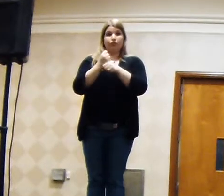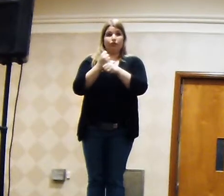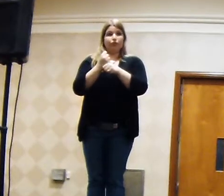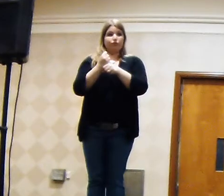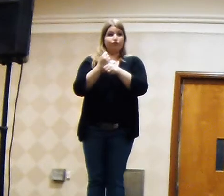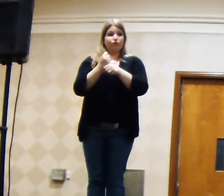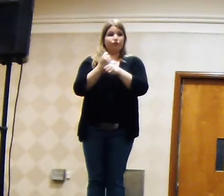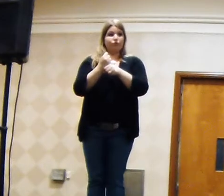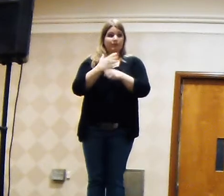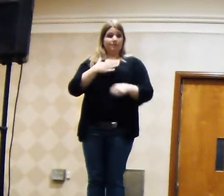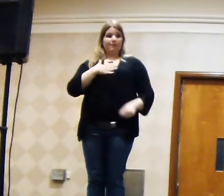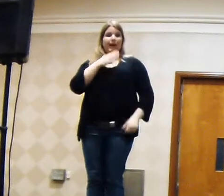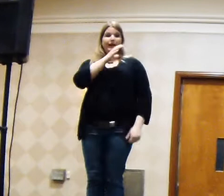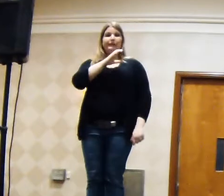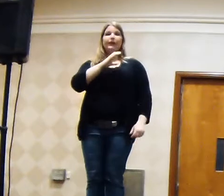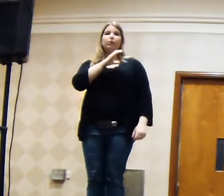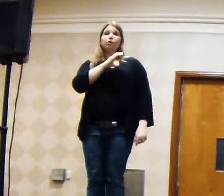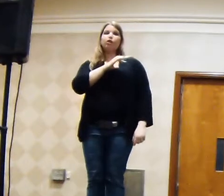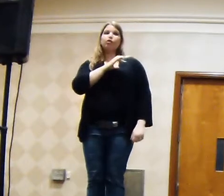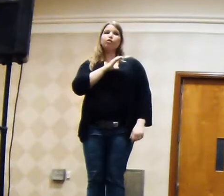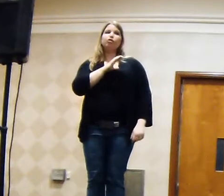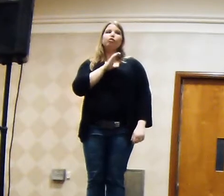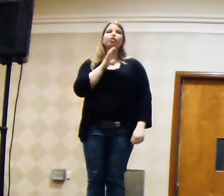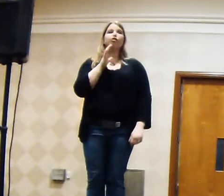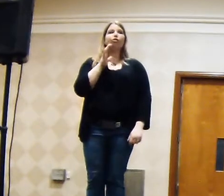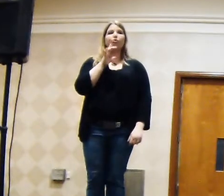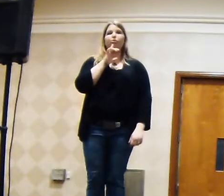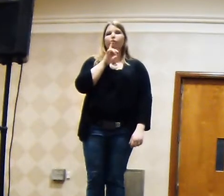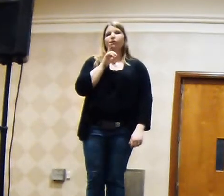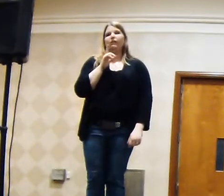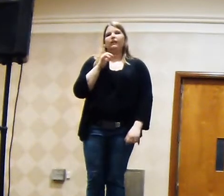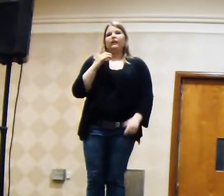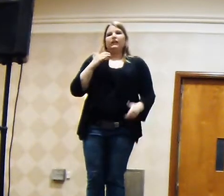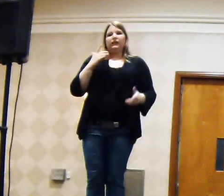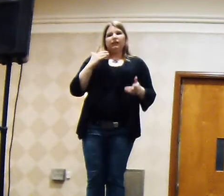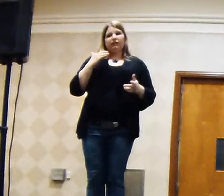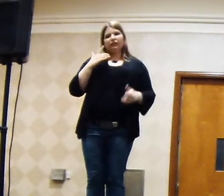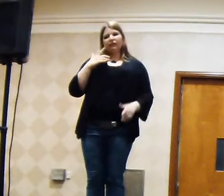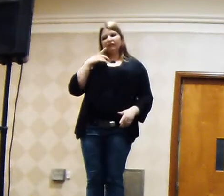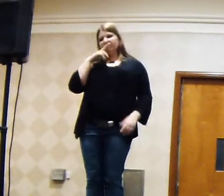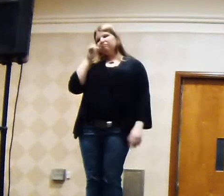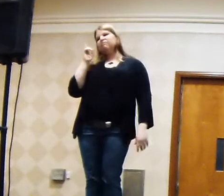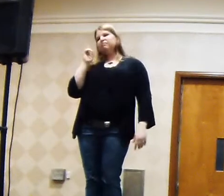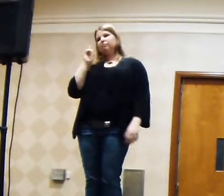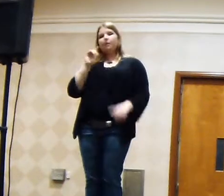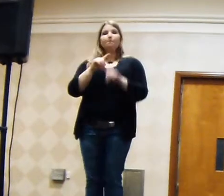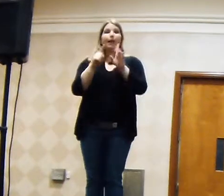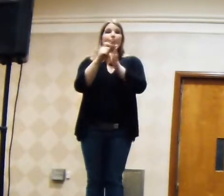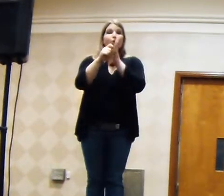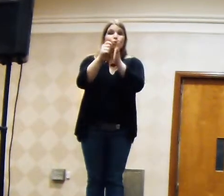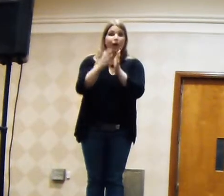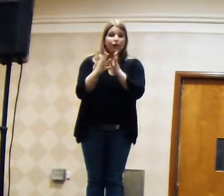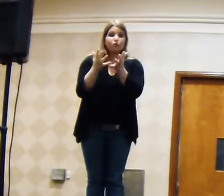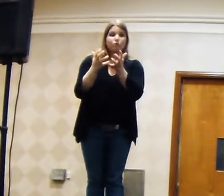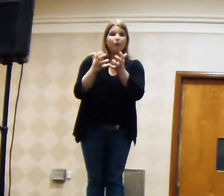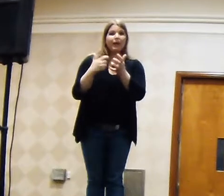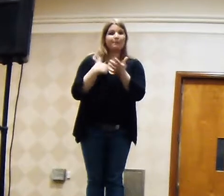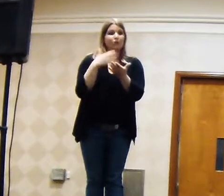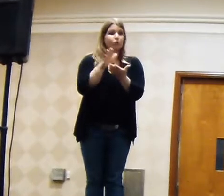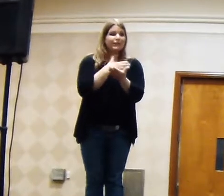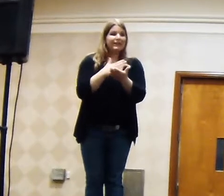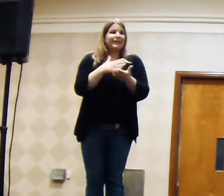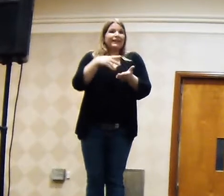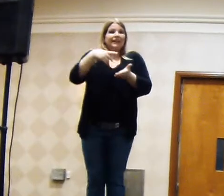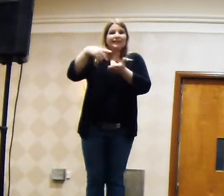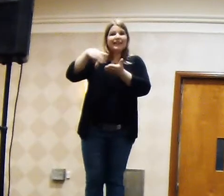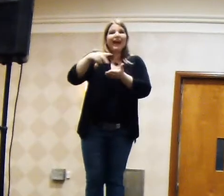and this character was seen kind of uptight, but she kept trying new things. I think that the writers were trying to get me to sing and dance